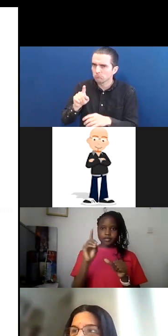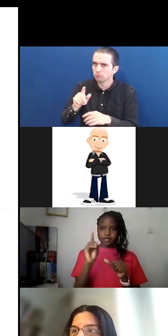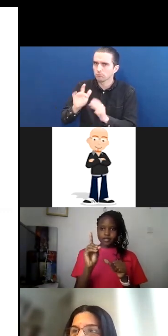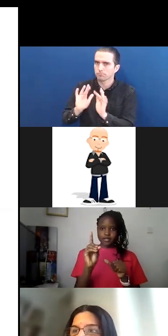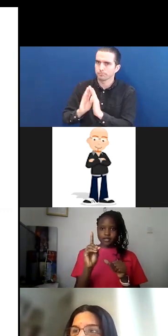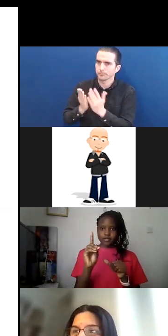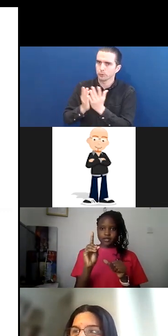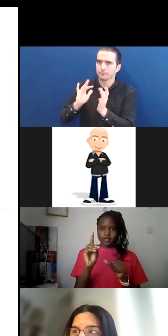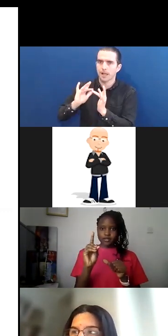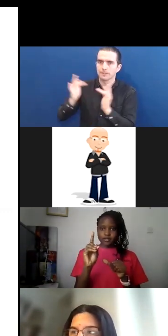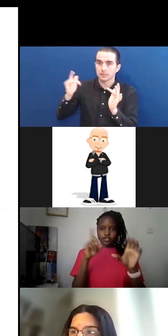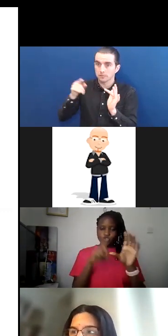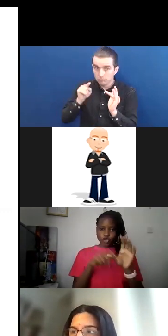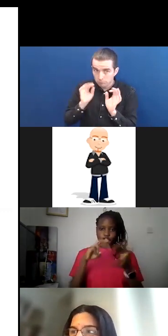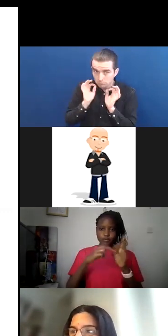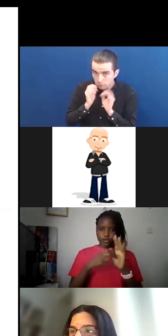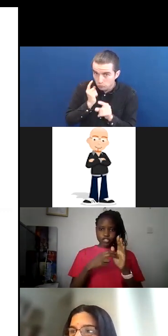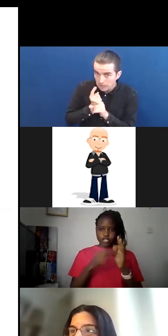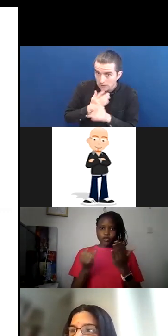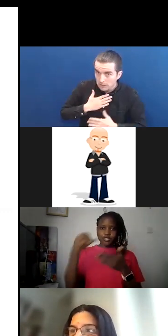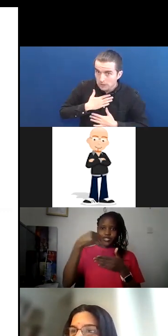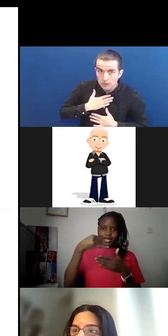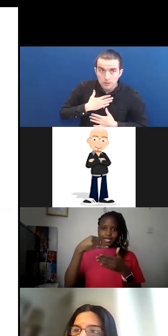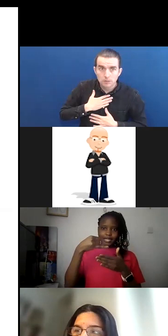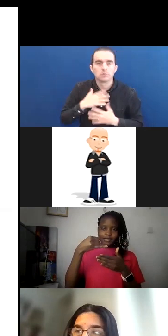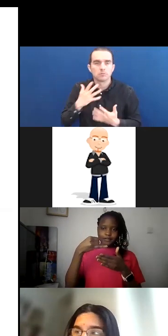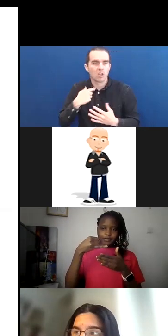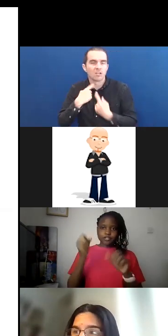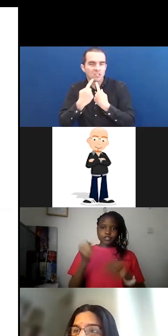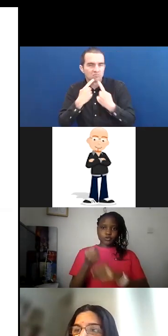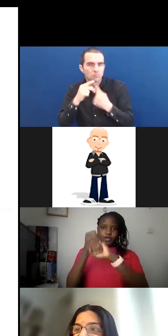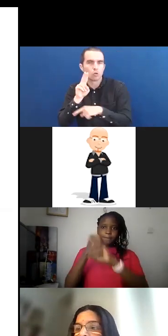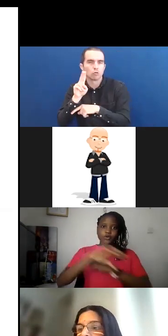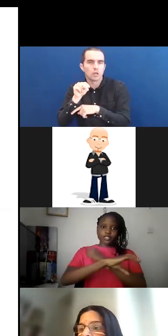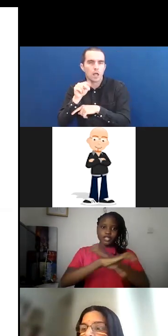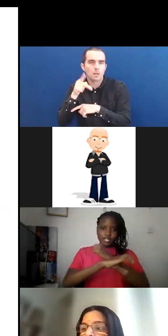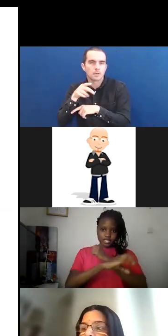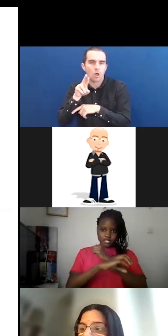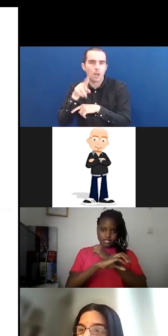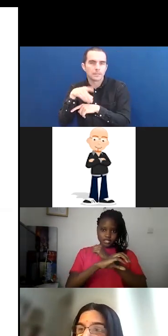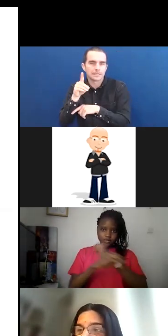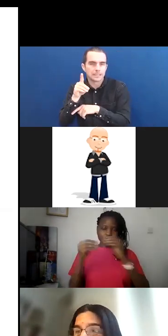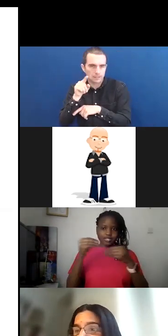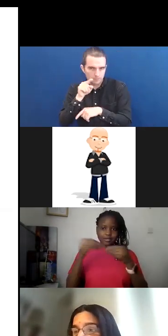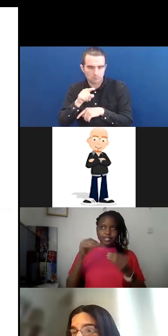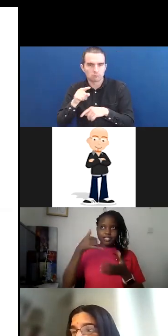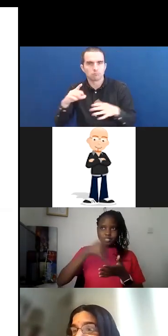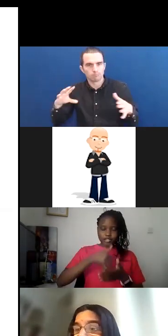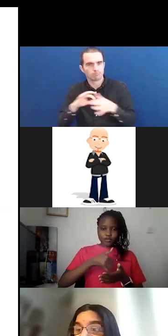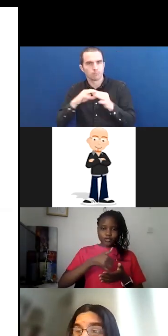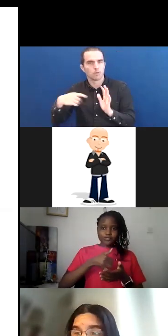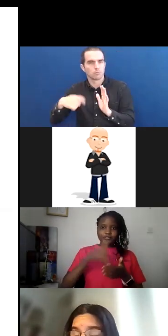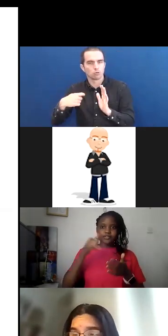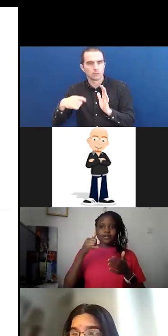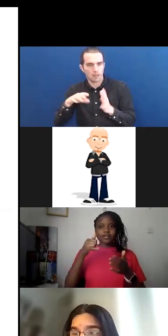joint project on design and implement it to support countries to design and implement disability inclusive response and recovery planning